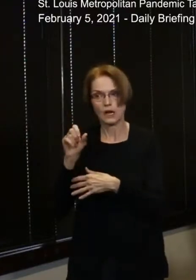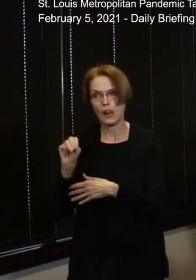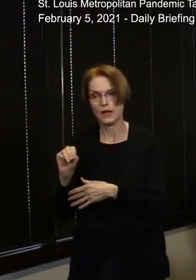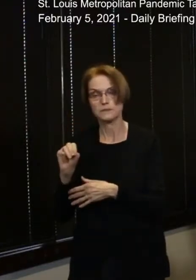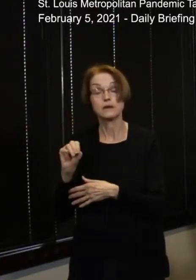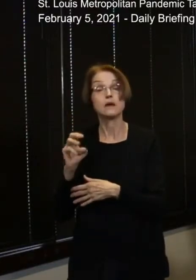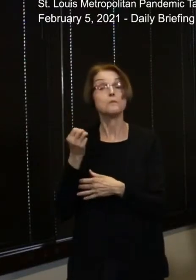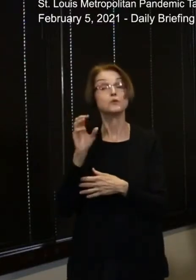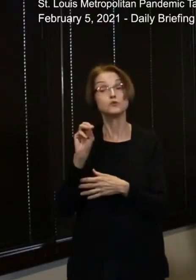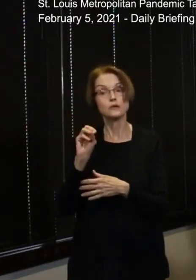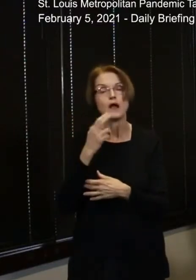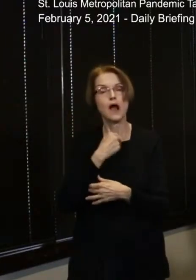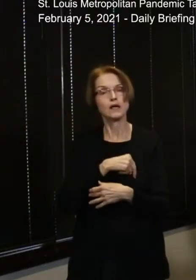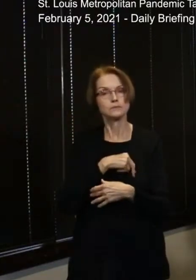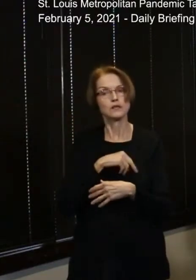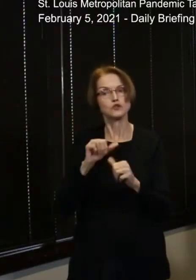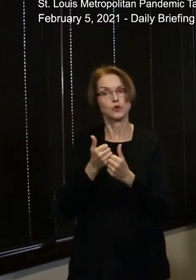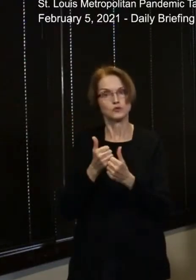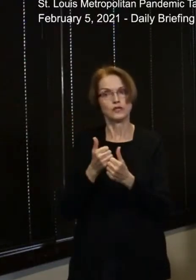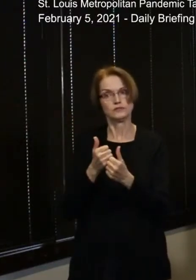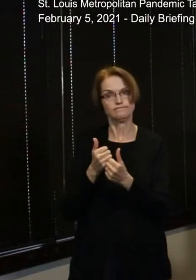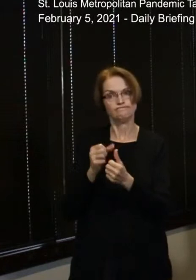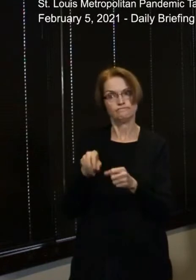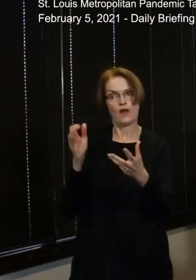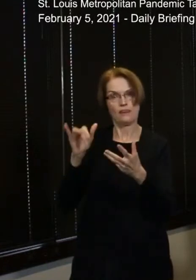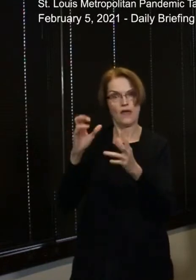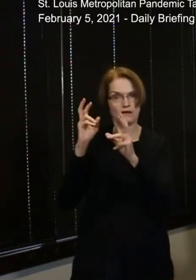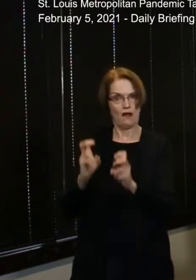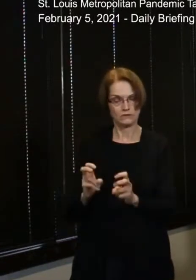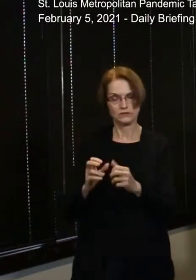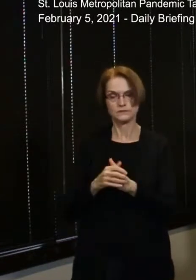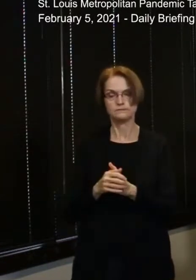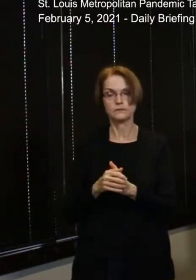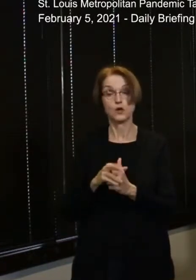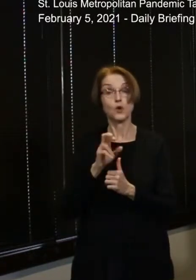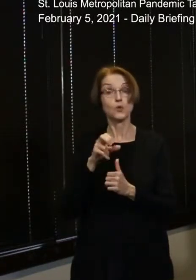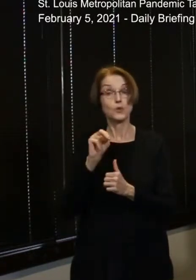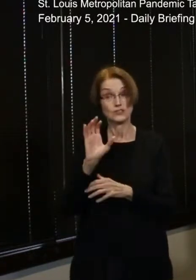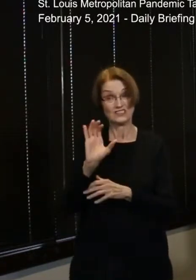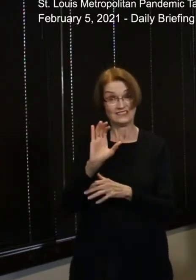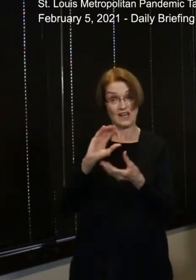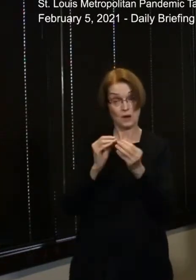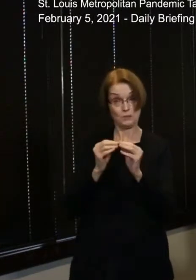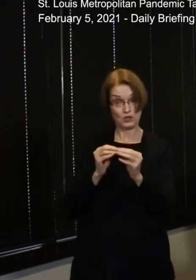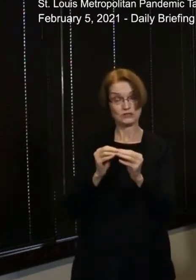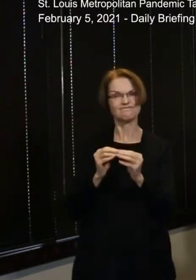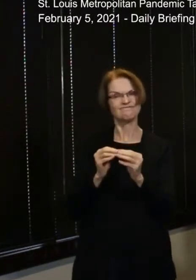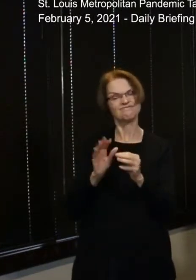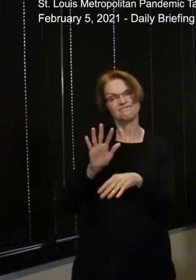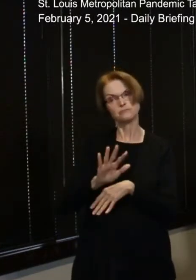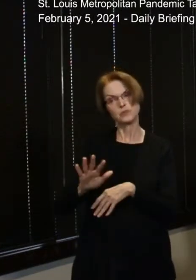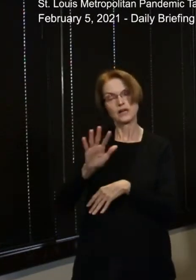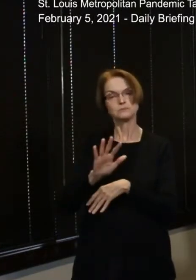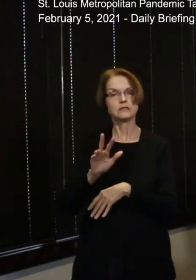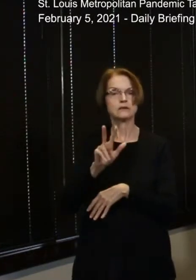did this analysis. So in looking at the numbers for Region C, there is approximately